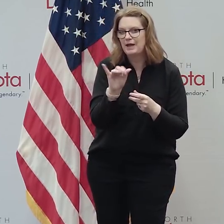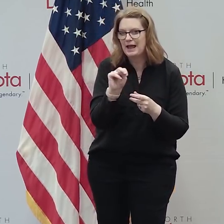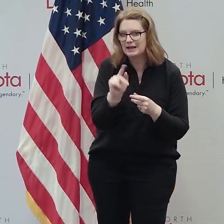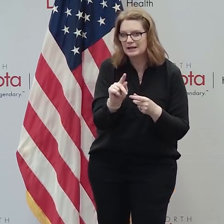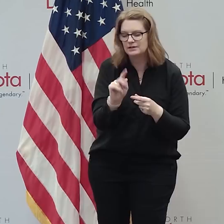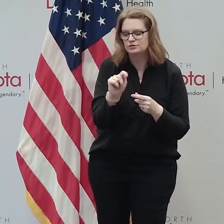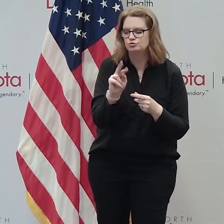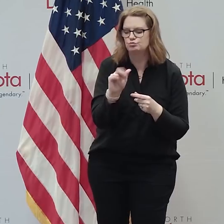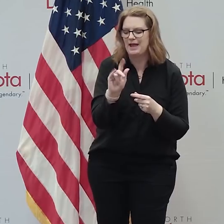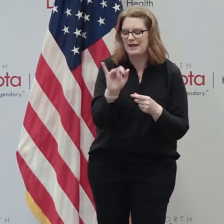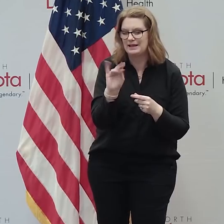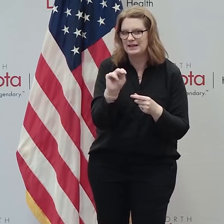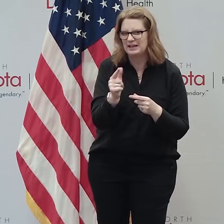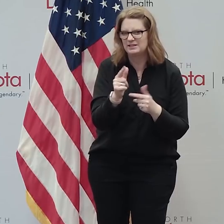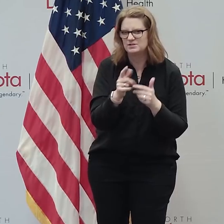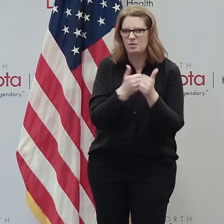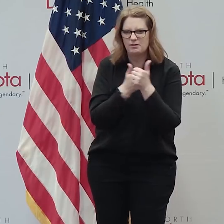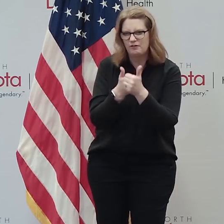also